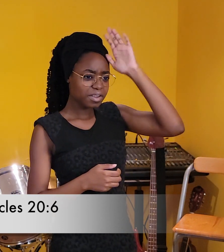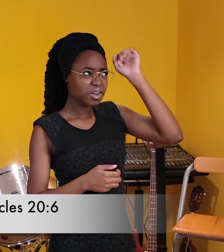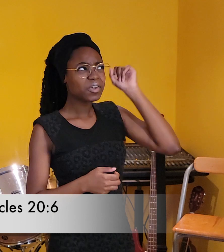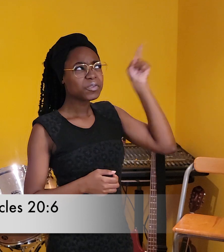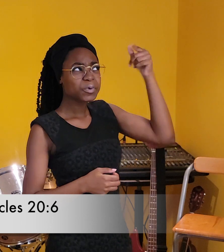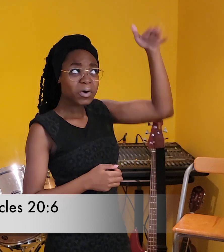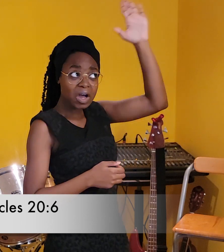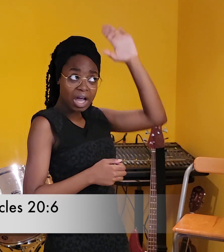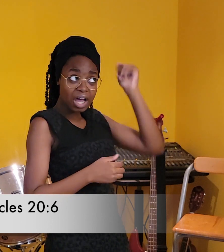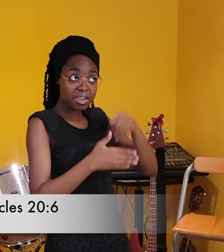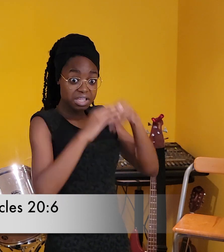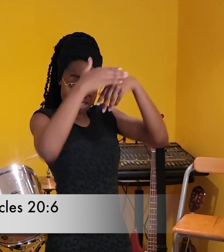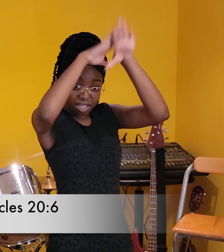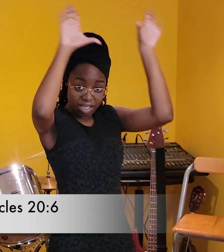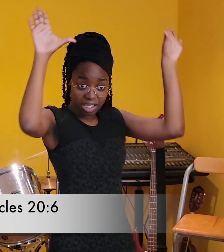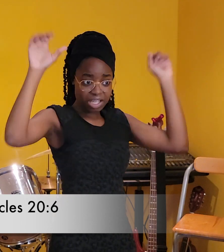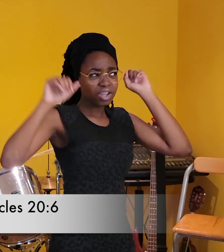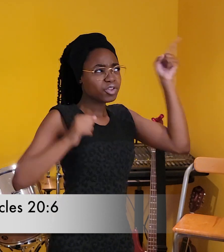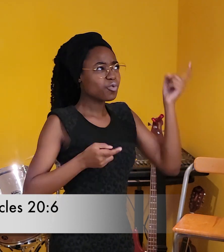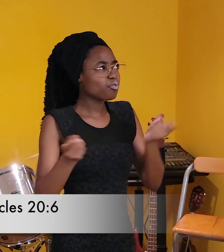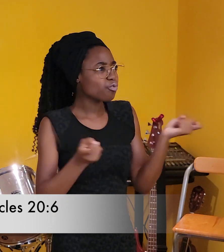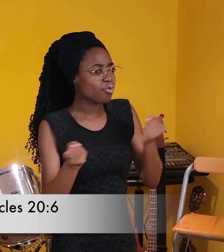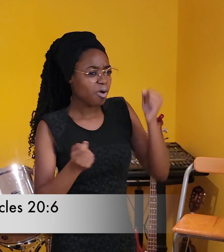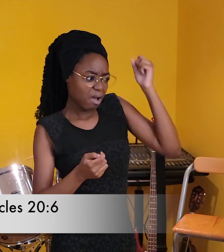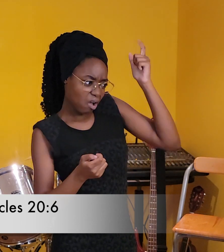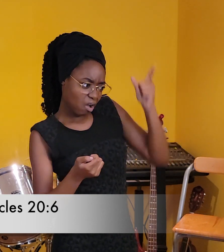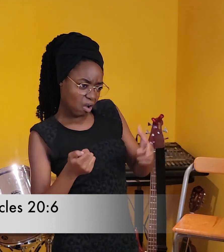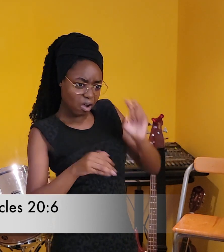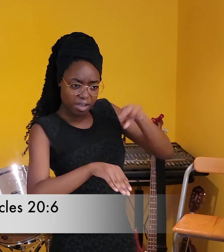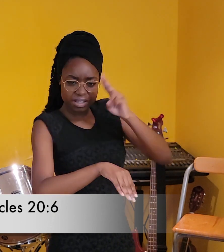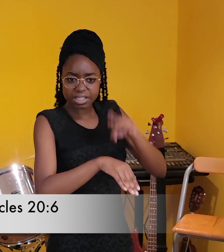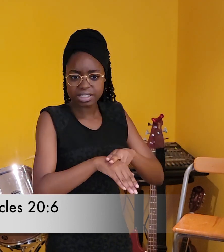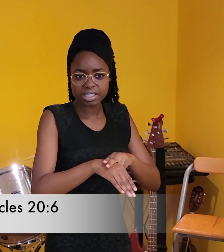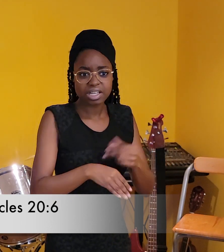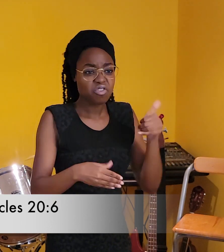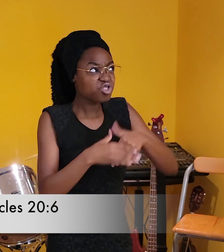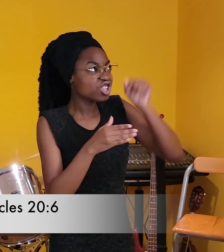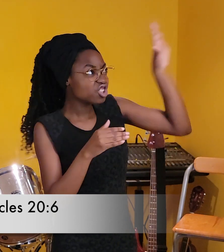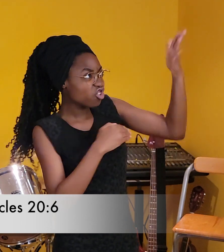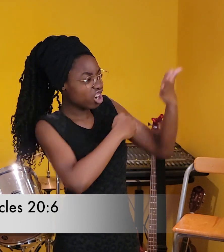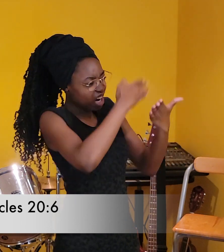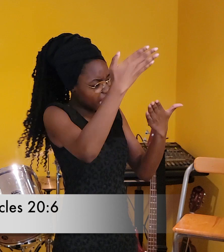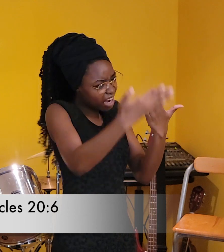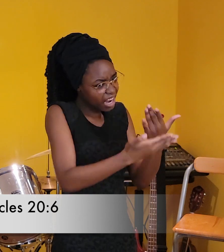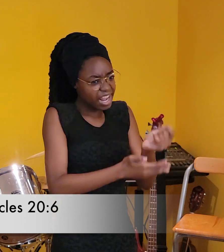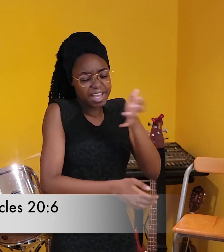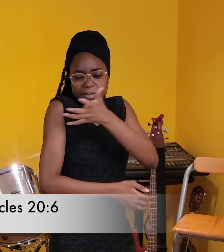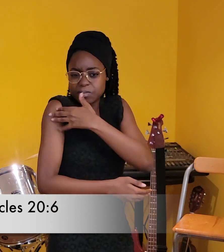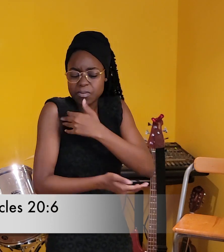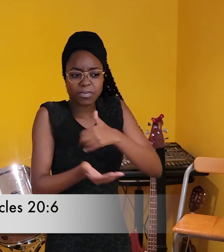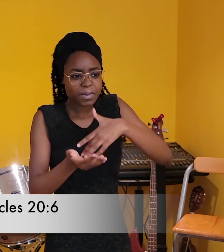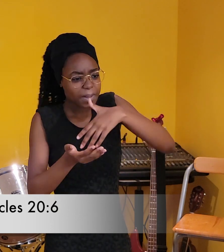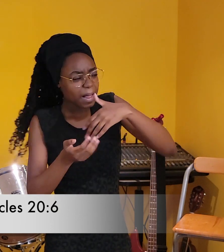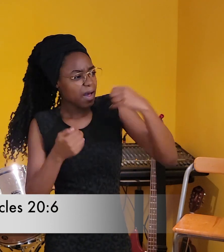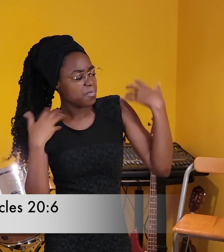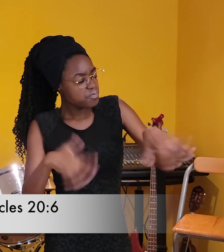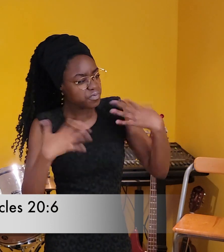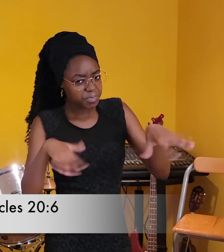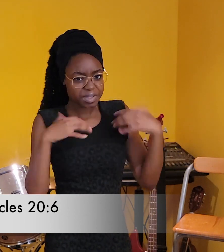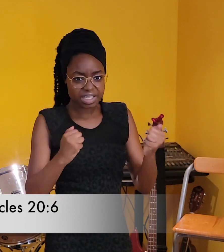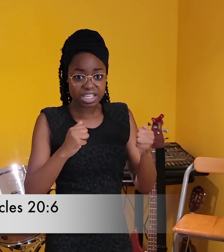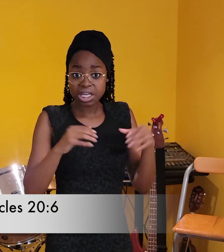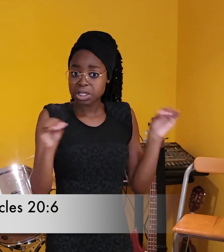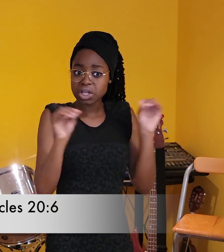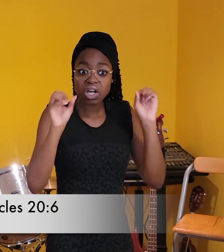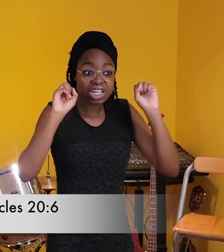over all the kingdoms of the nations? And in your hand is there not power and might, so that no one is